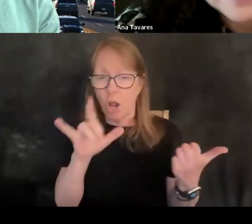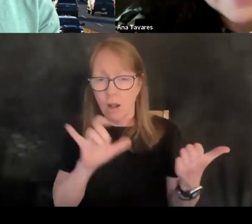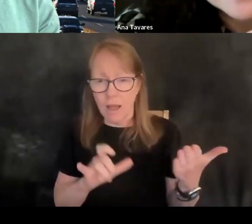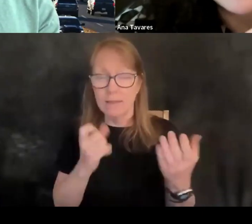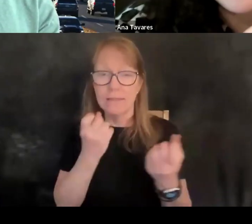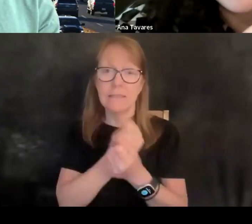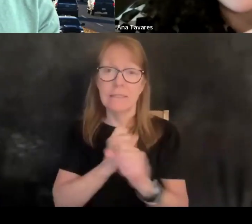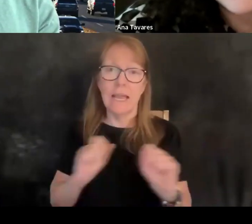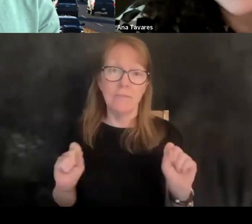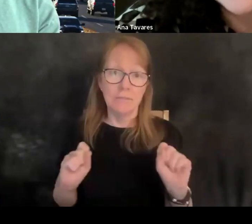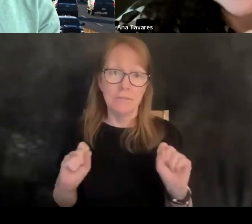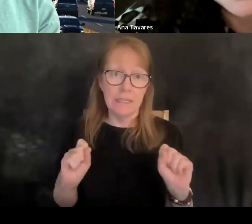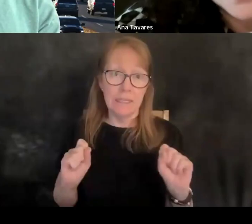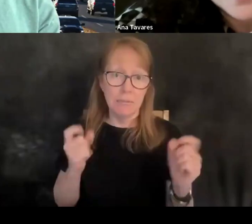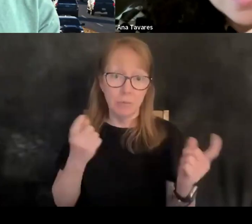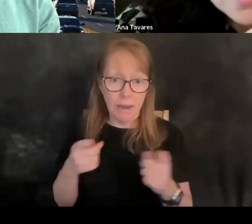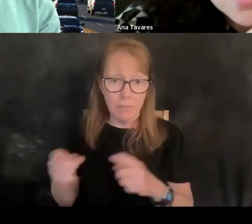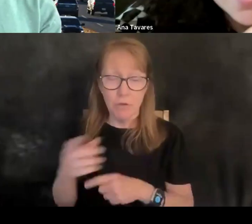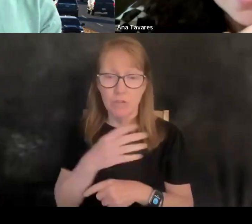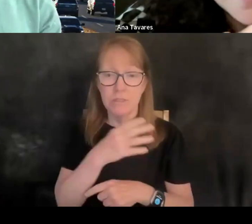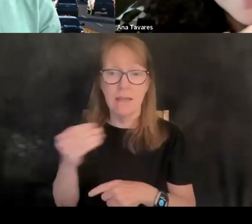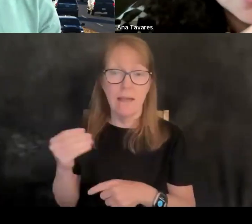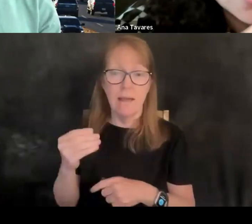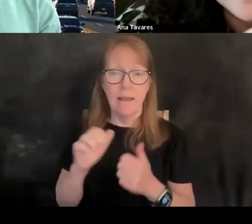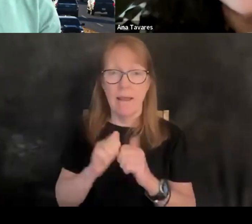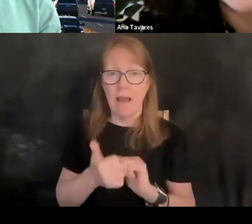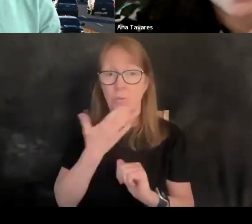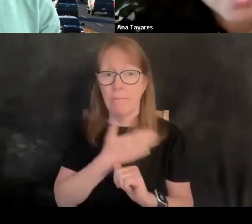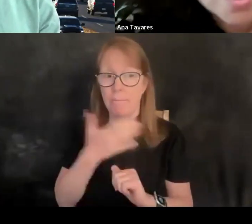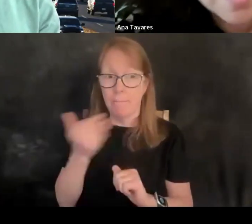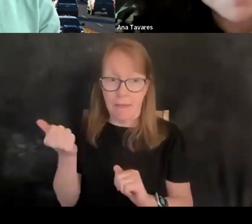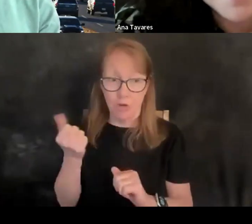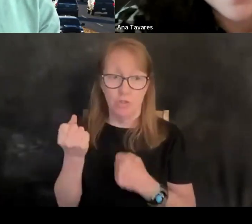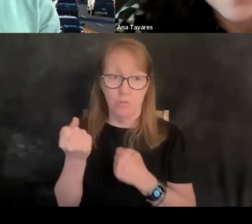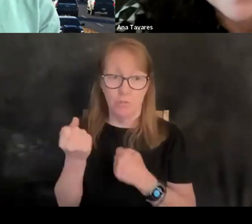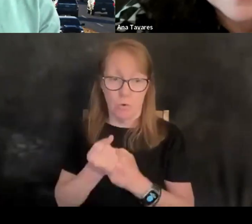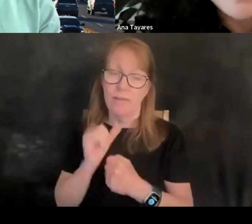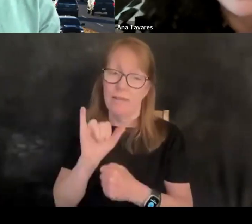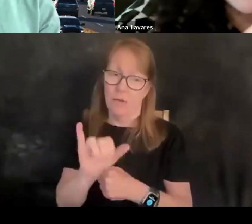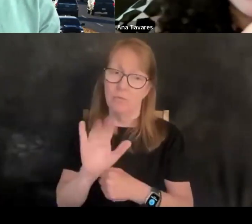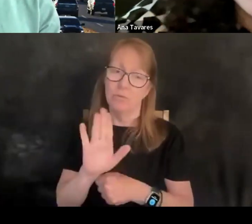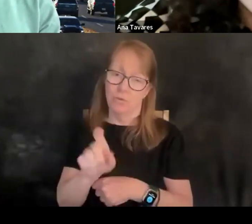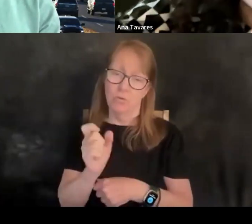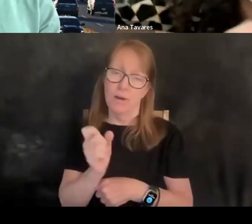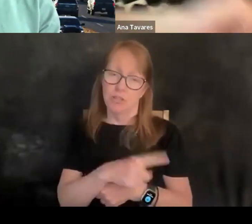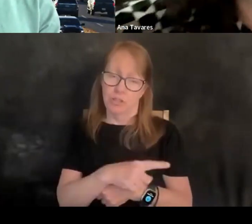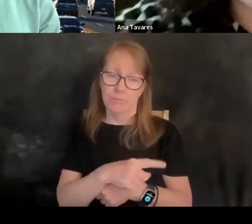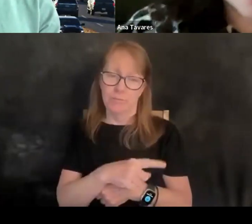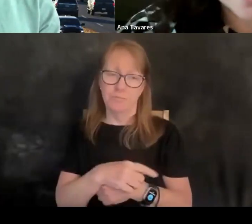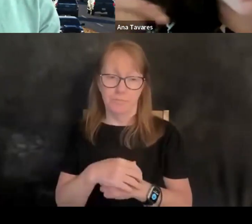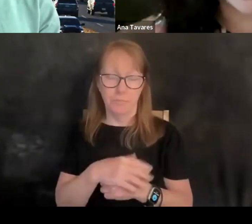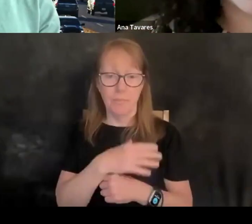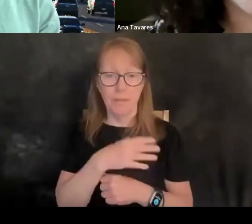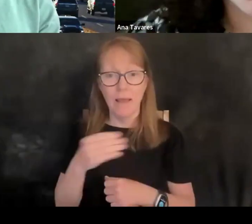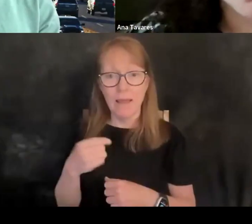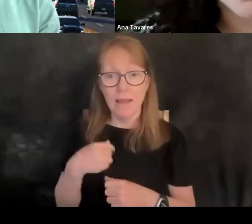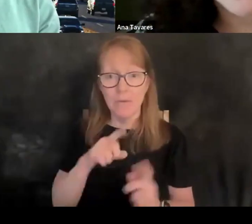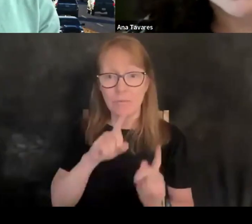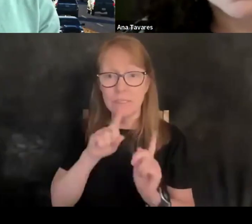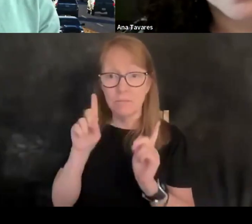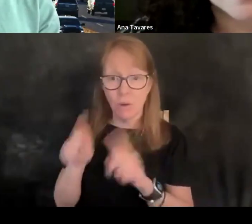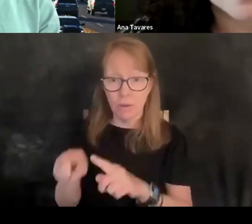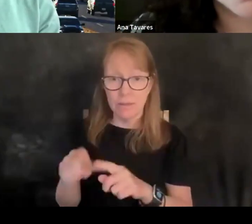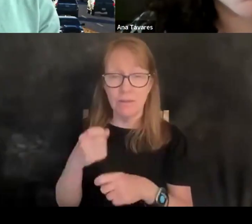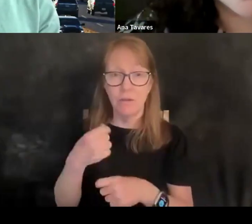parameters that are in place and how to better support? So we will make sure, that was the question that the parent asked, and I responded that we will make